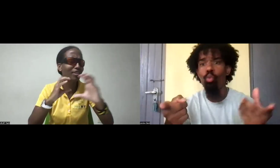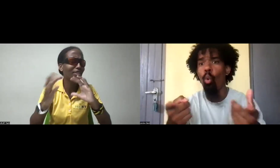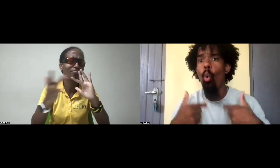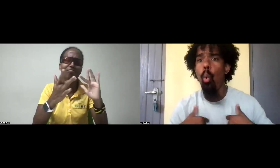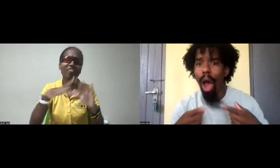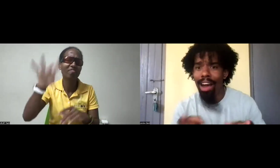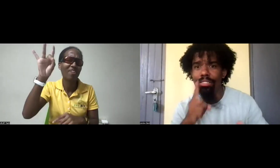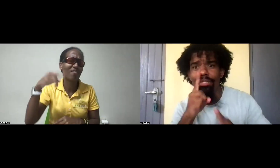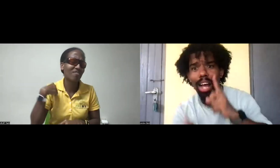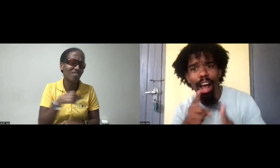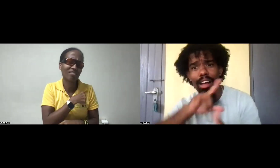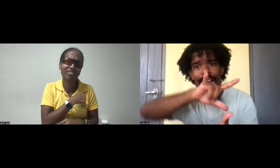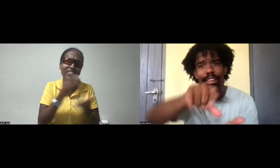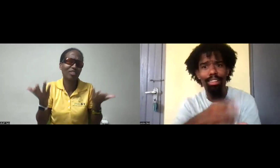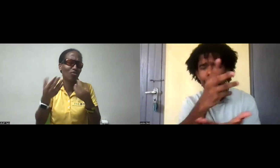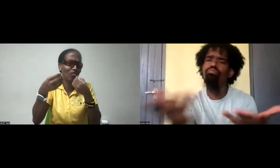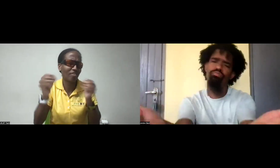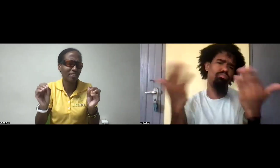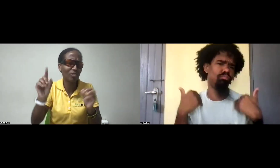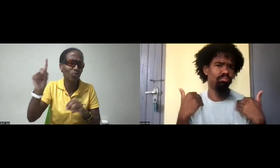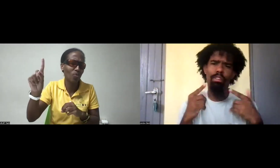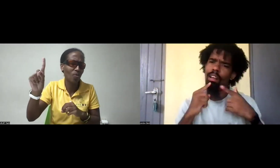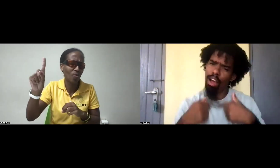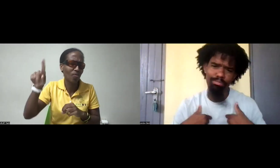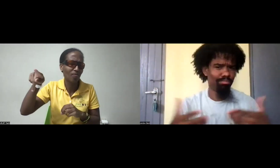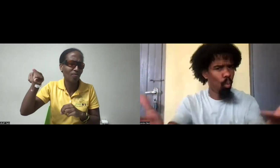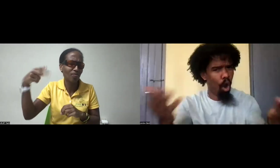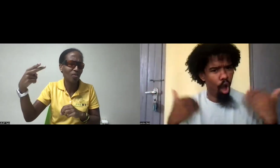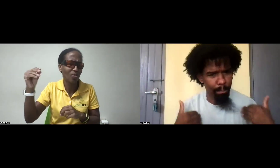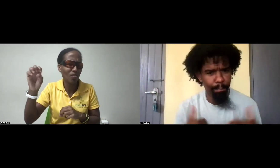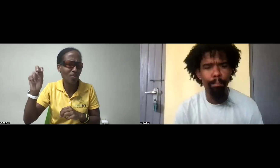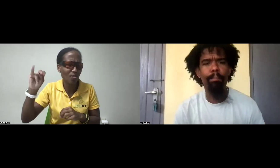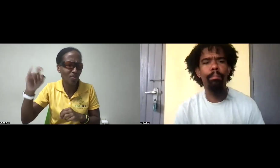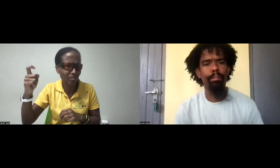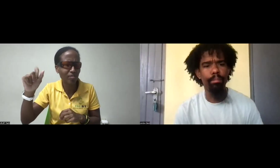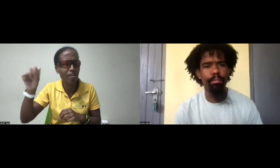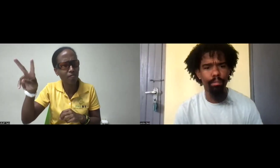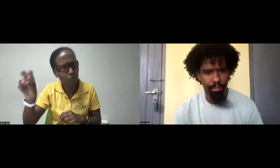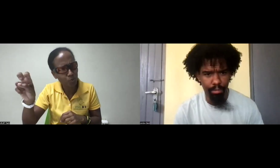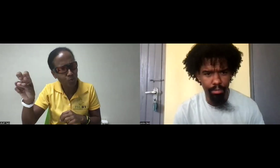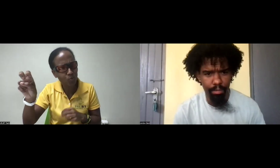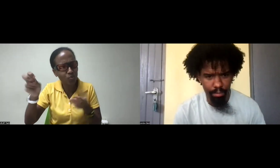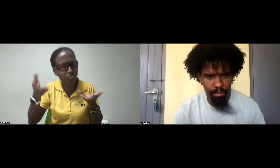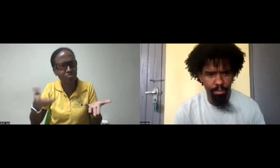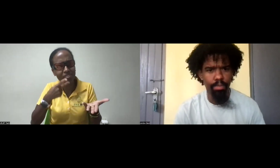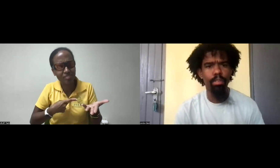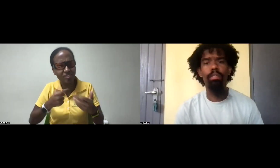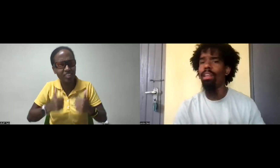to communicate. Contact us. Find us here at our office. It's 1 Phoenix Avenue